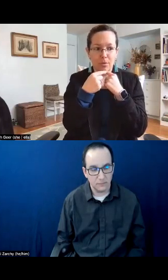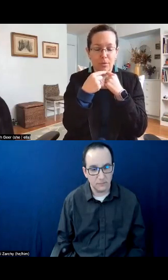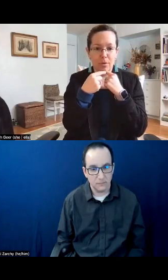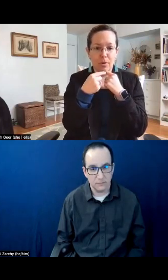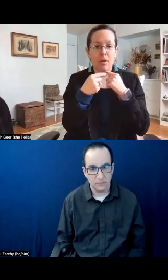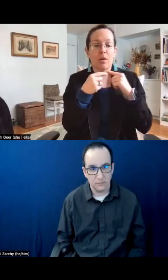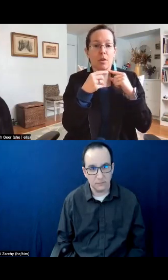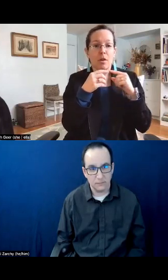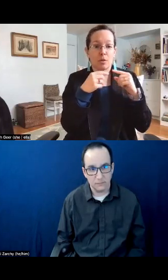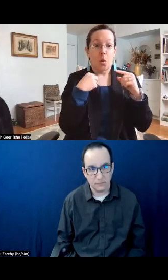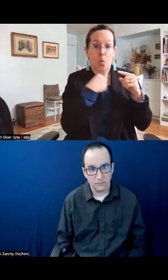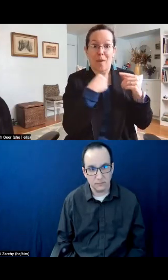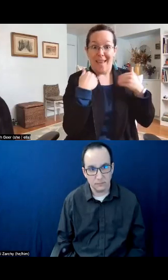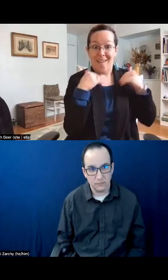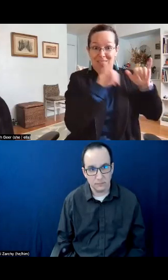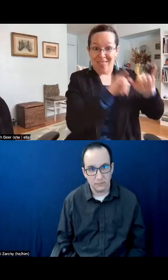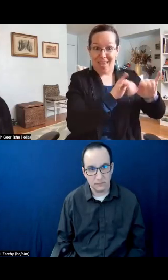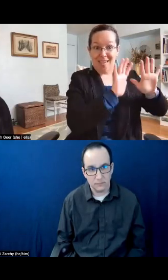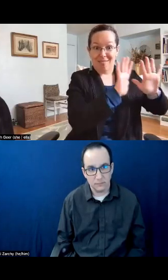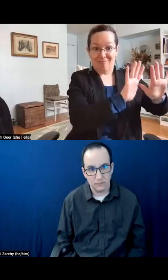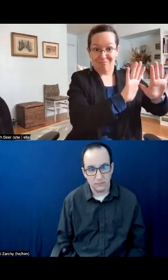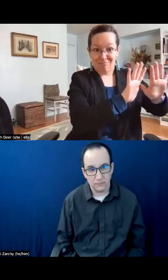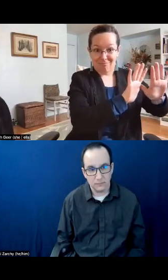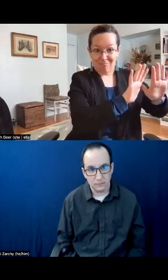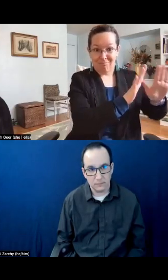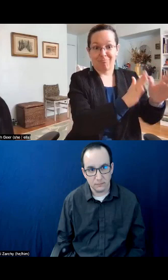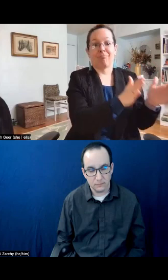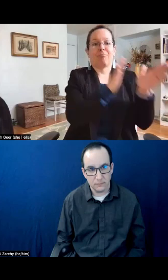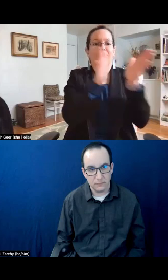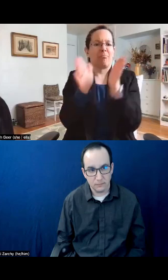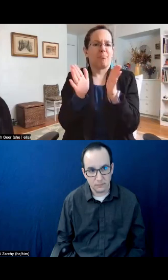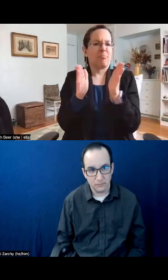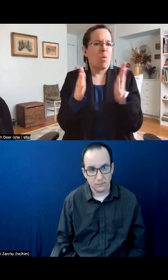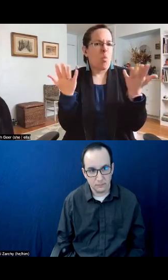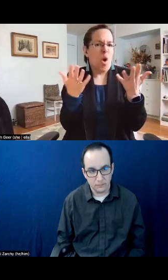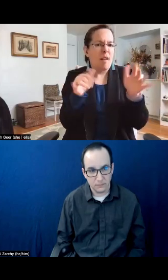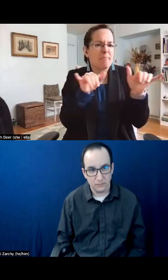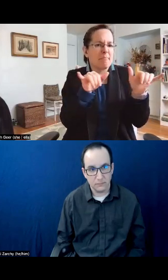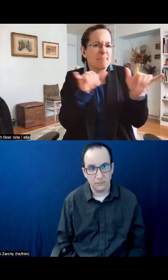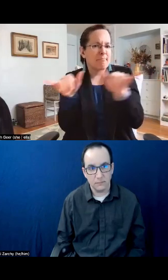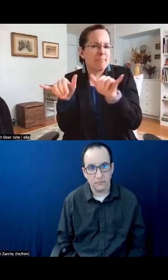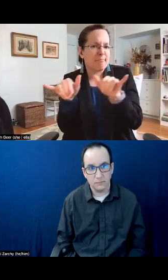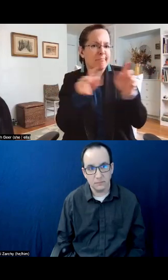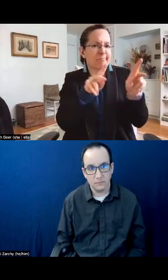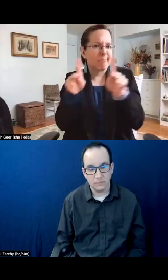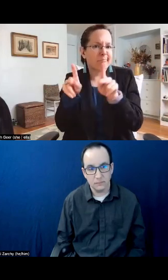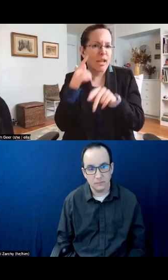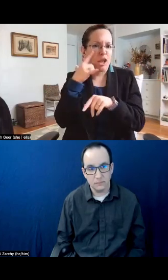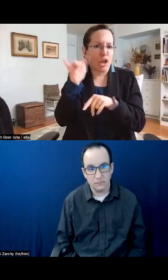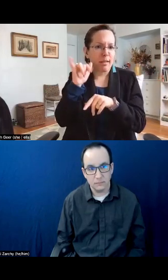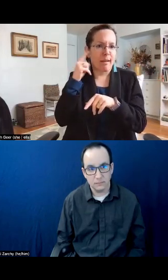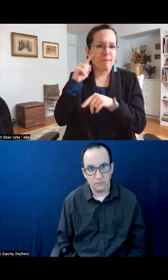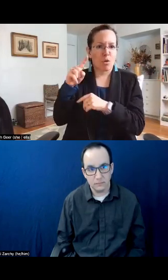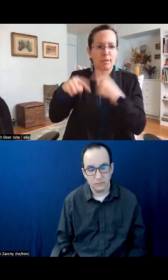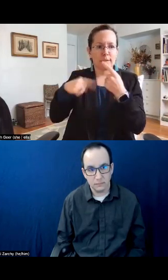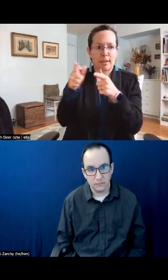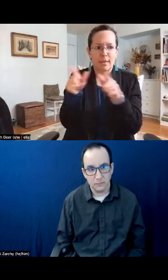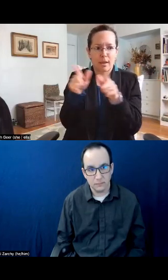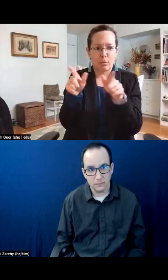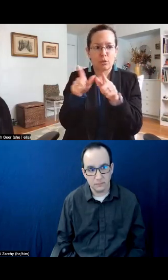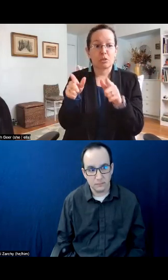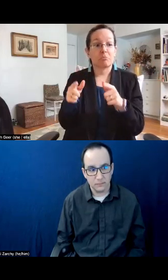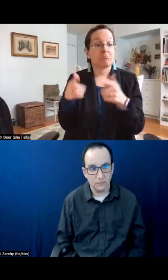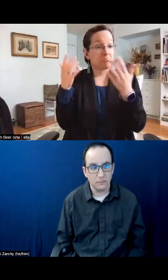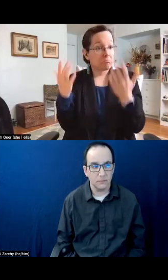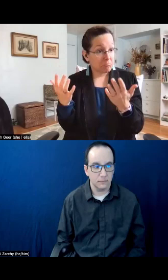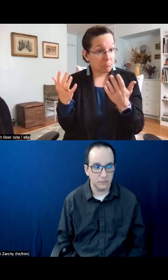the height at which it is in the mouth, right? And so we have that for our oral languages. We compare that and have a look